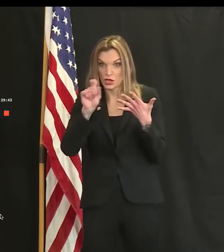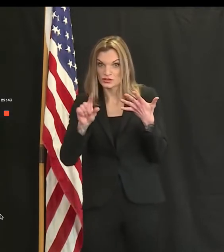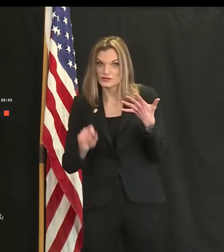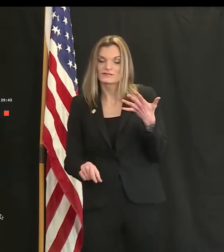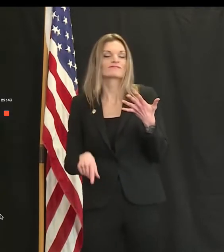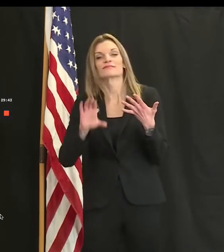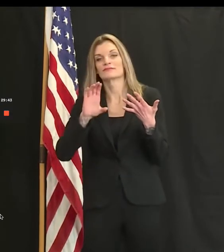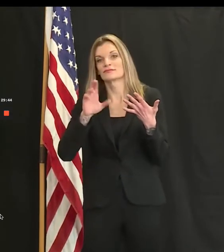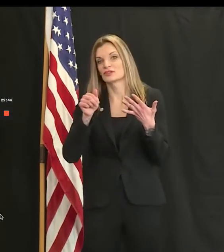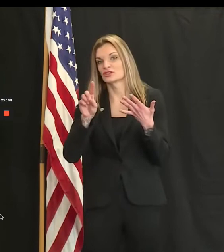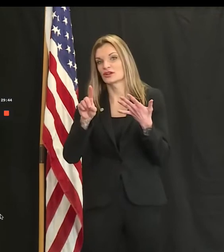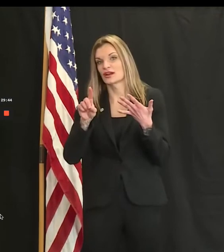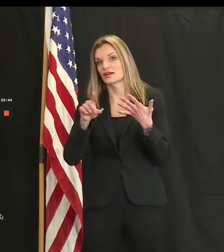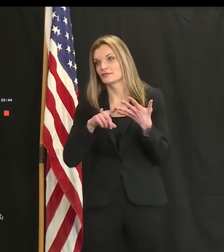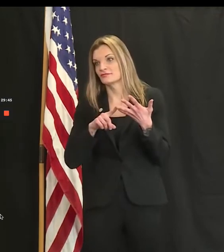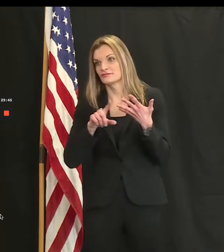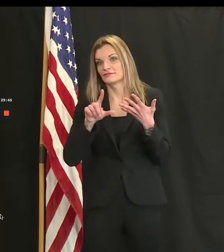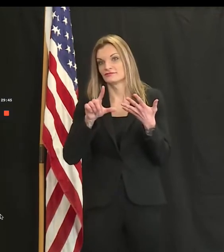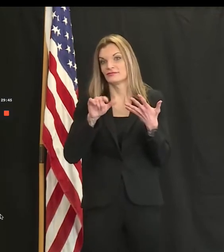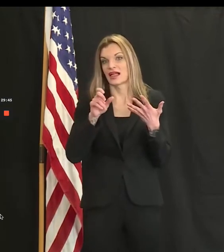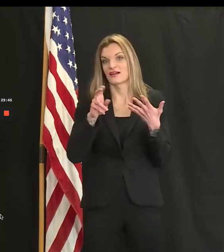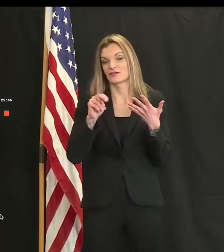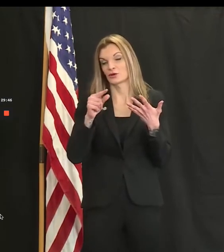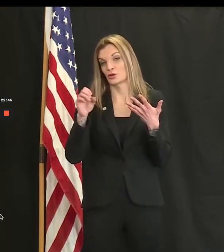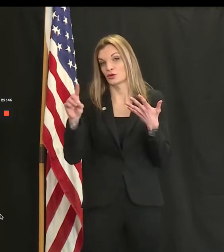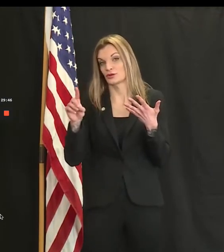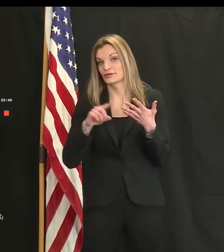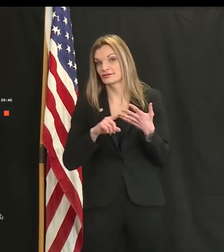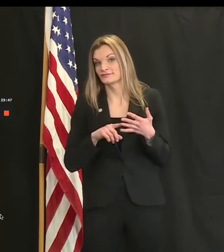Okay, Chad Livengood from Cranes.